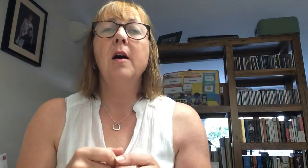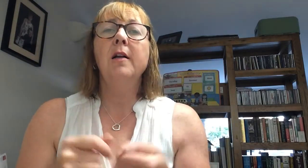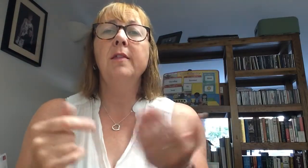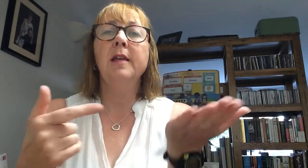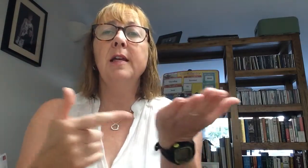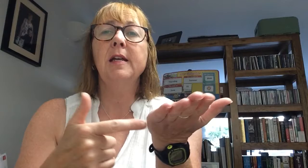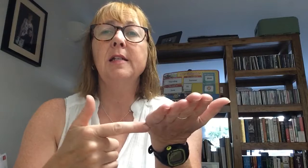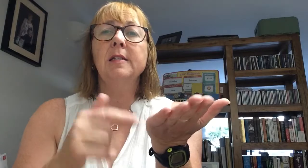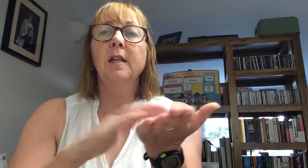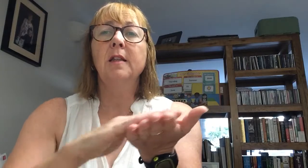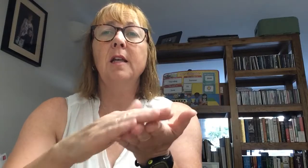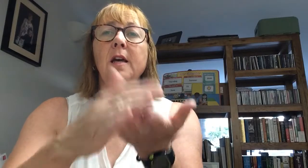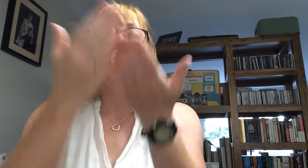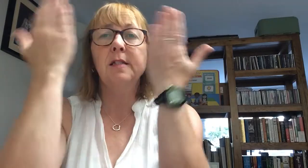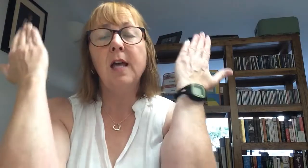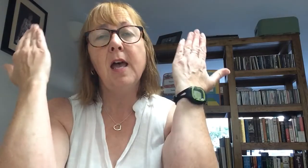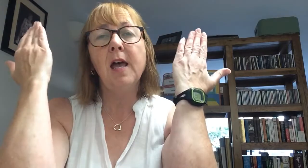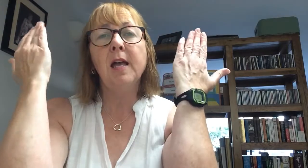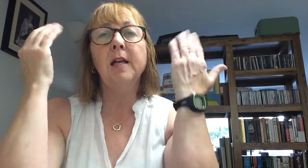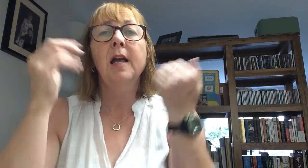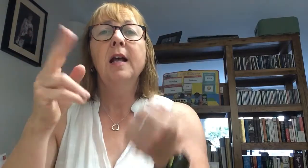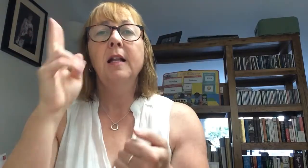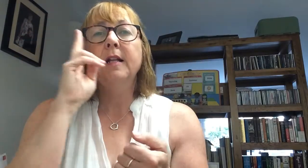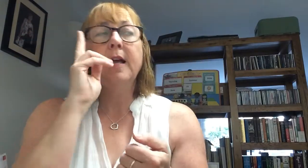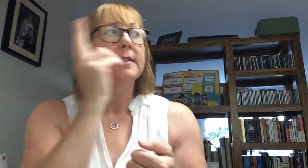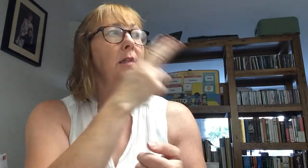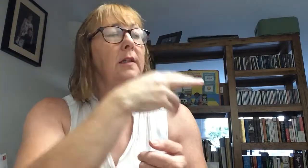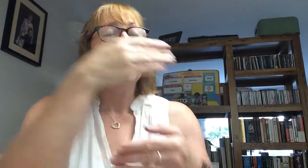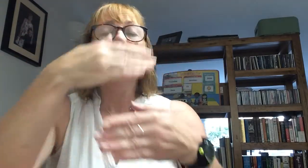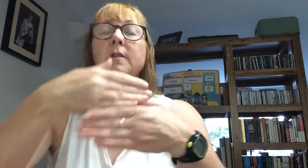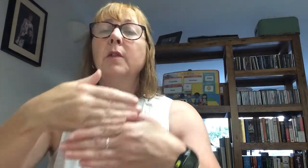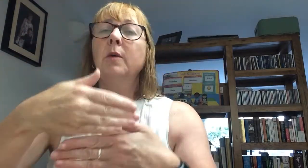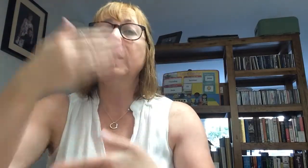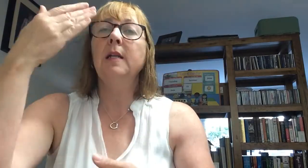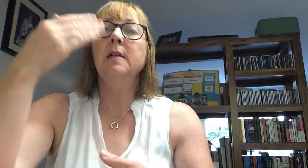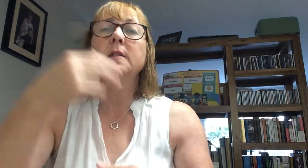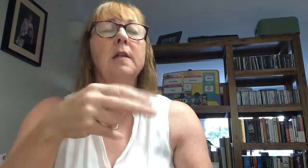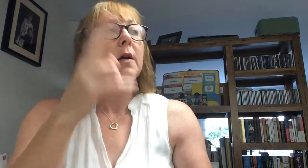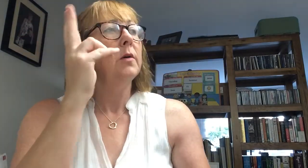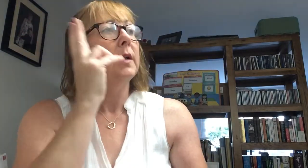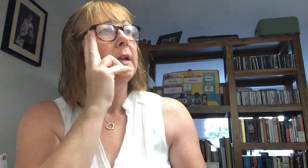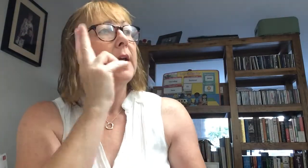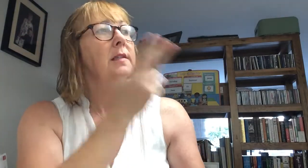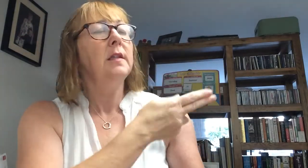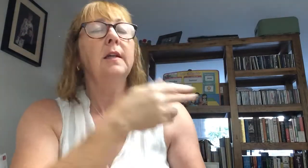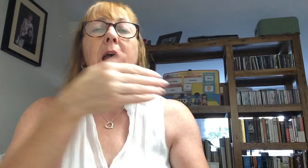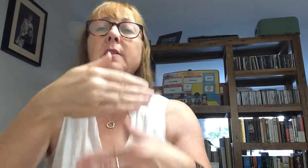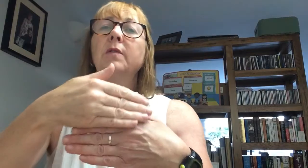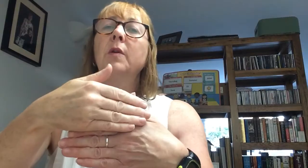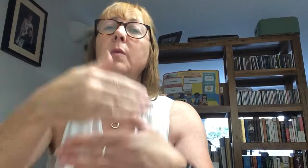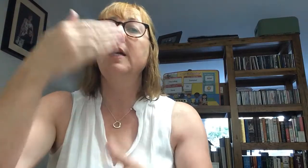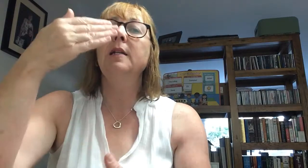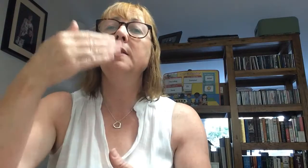on this Thursday? Let's look out of the window, let's look out of the